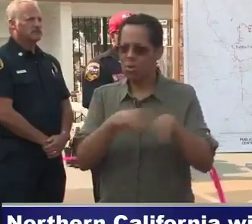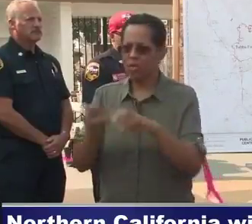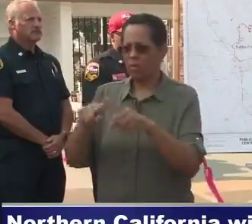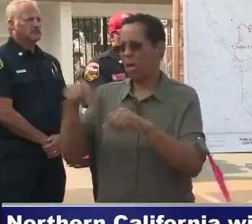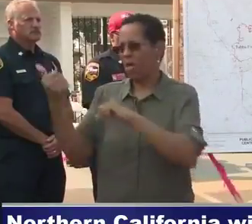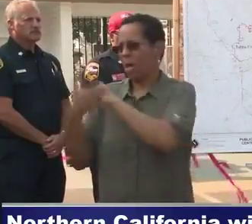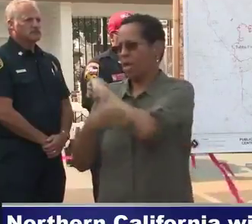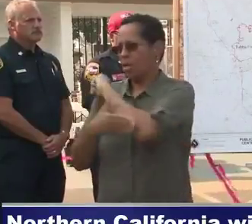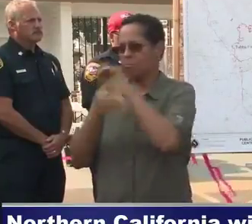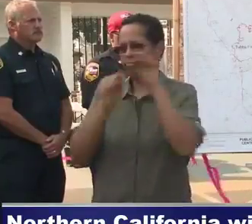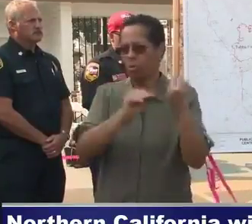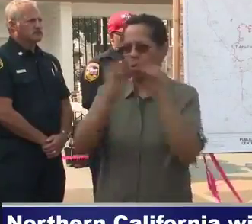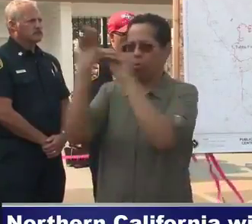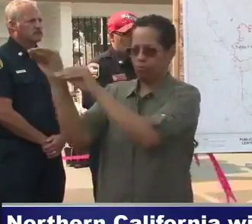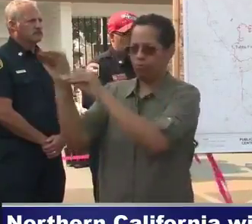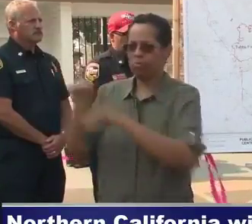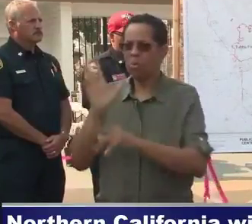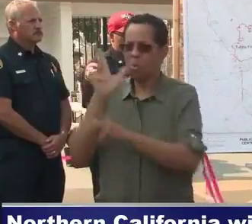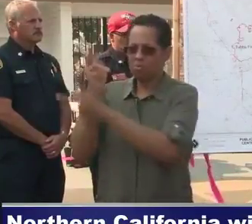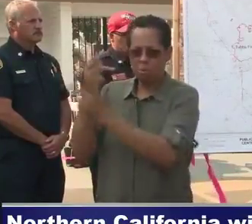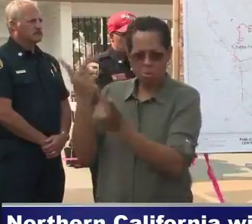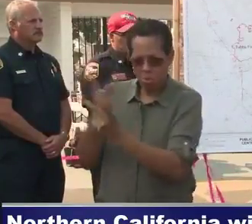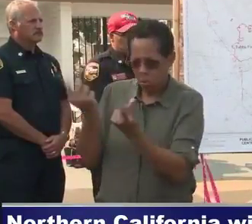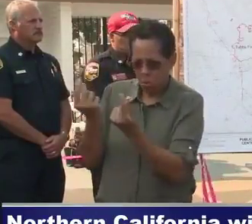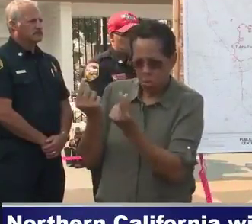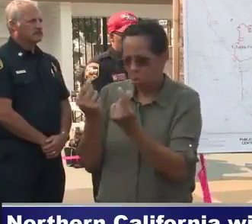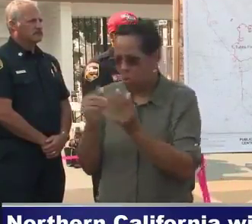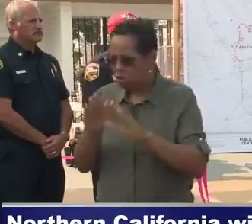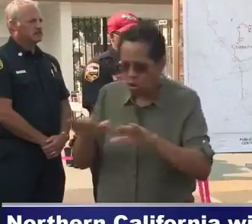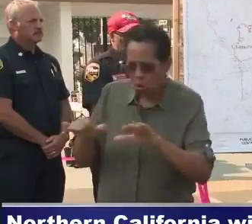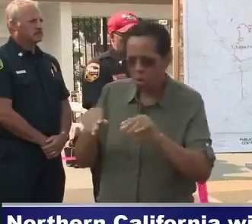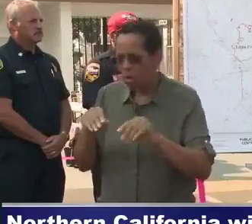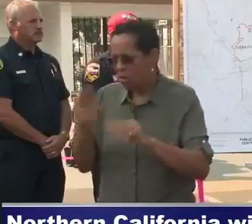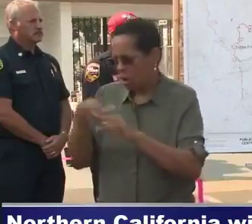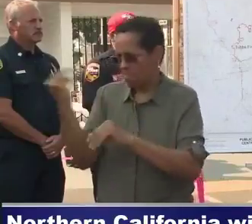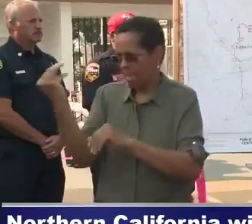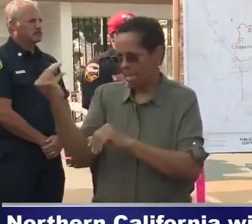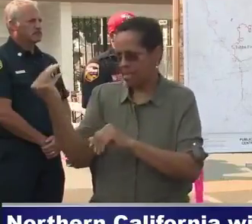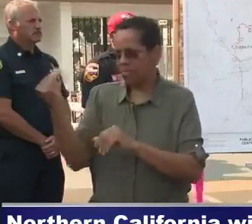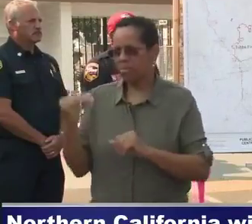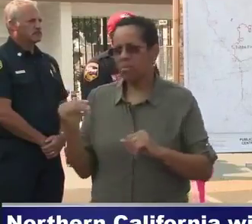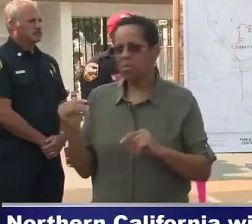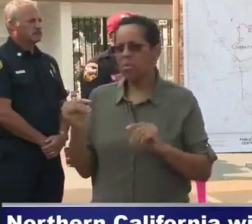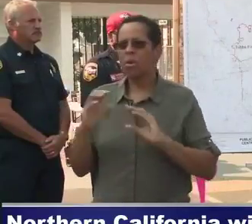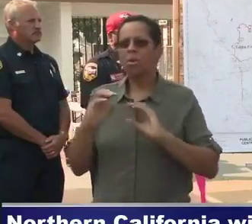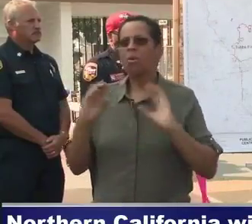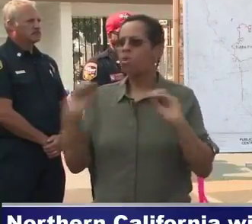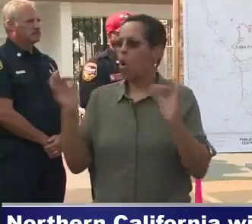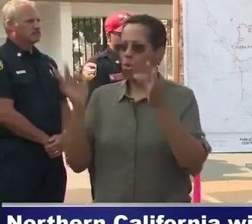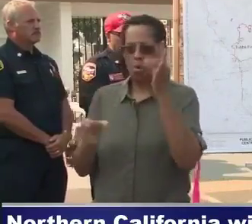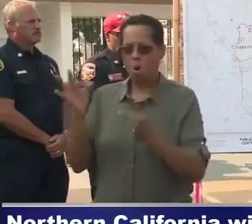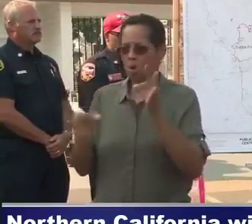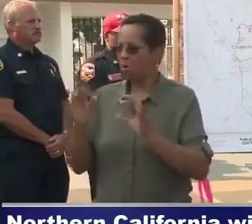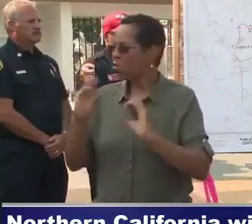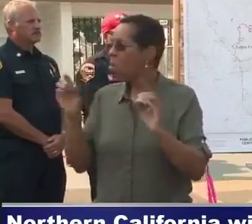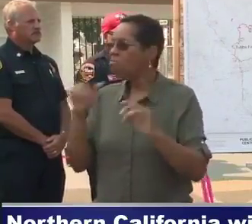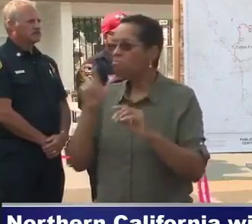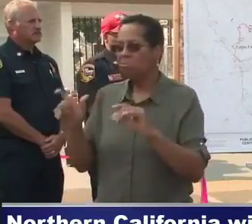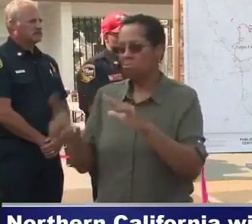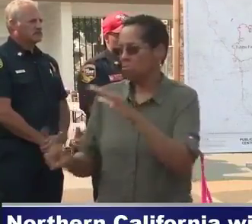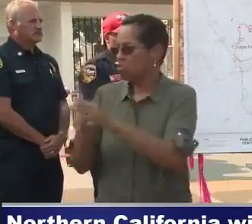their situation on Monday. So there is no court. Don't come to court at this point, and we will